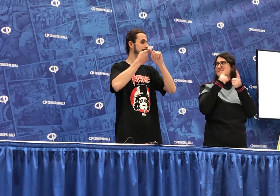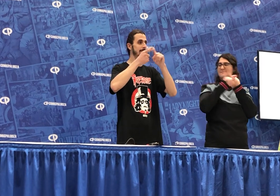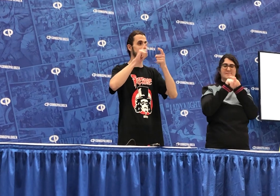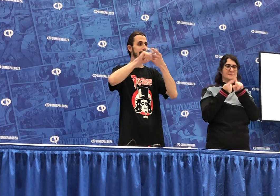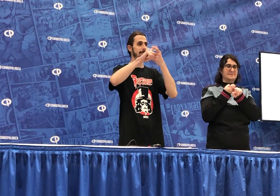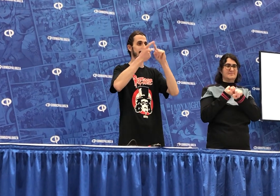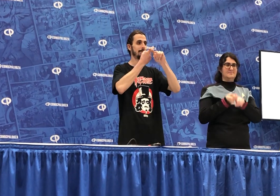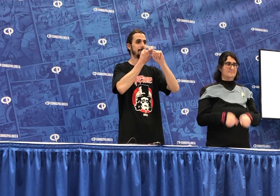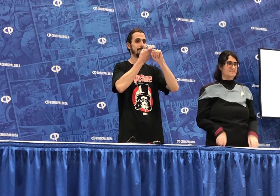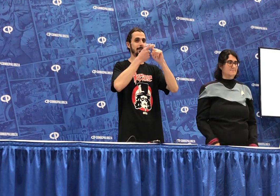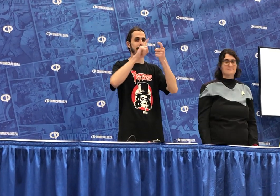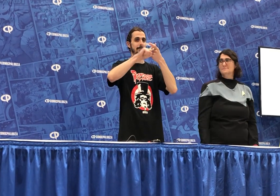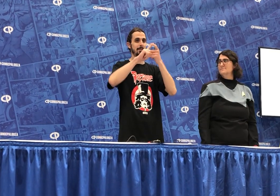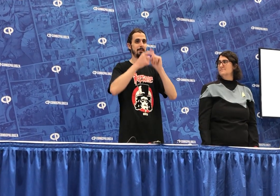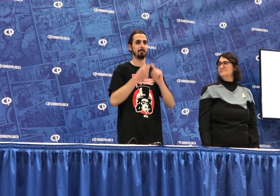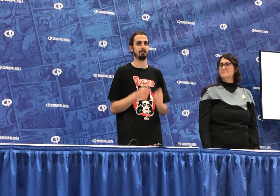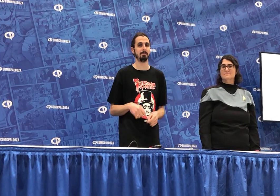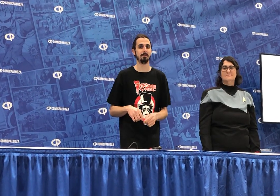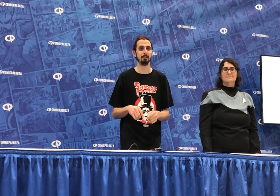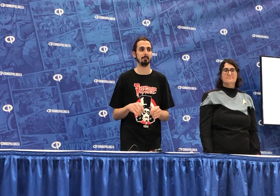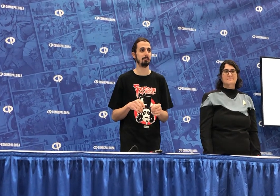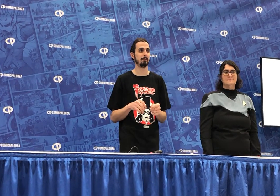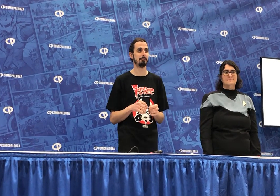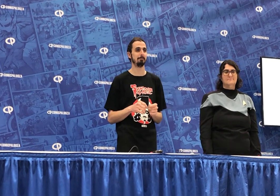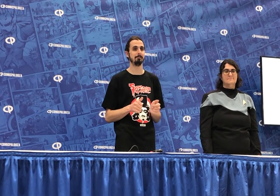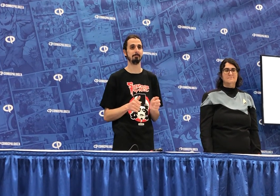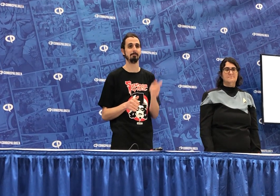You could actually just use the sign for friends itself. That's a good question.